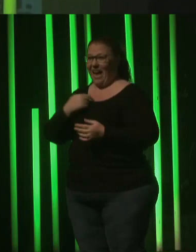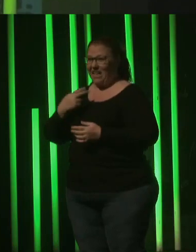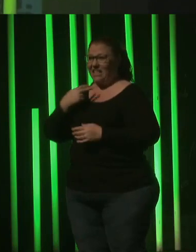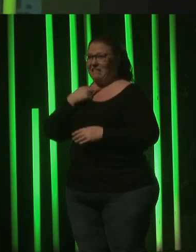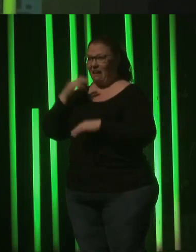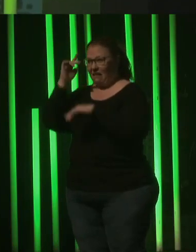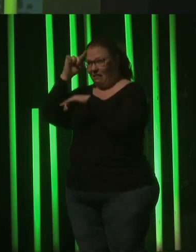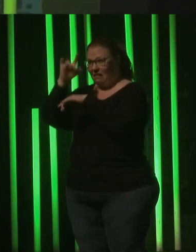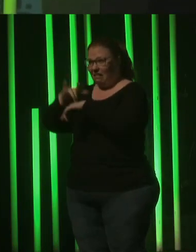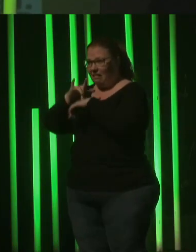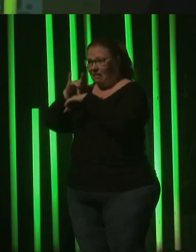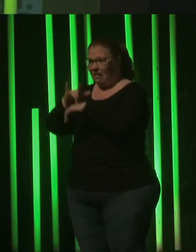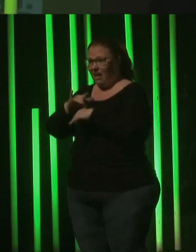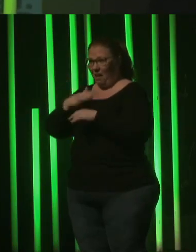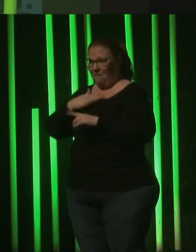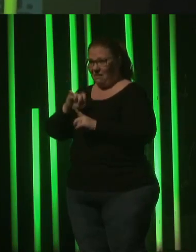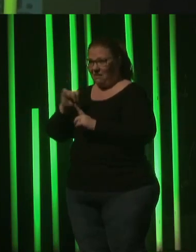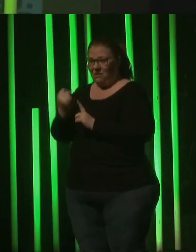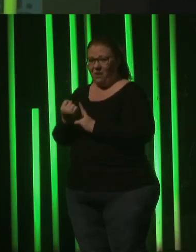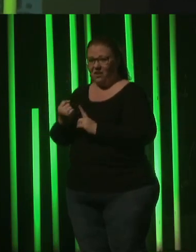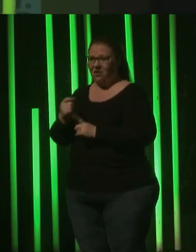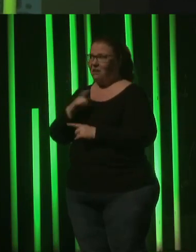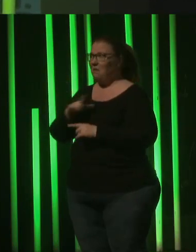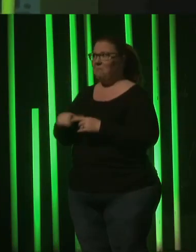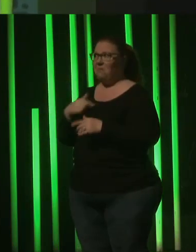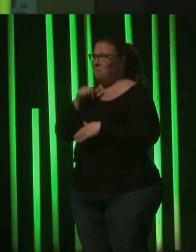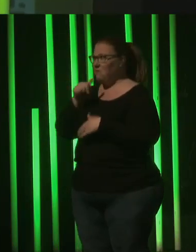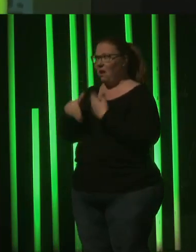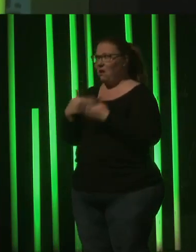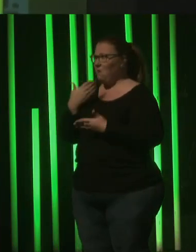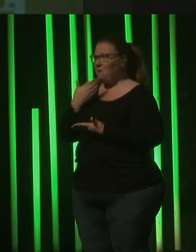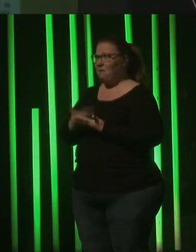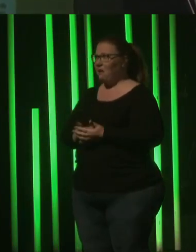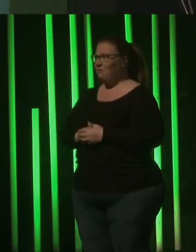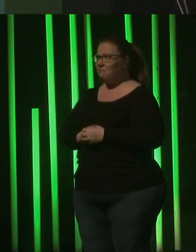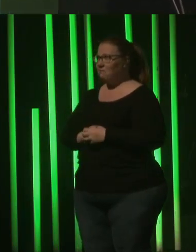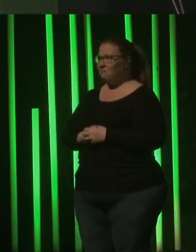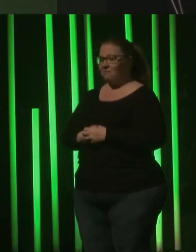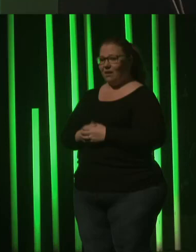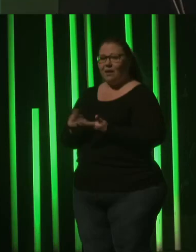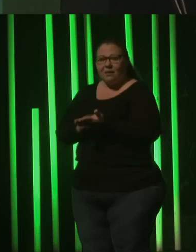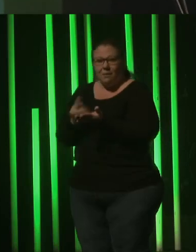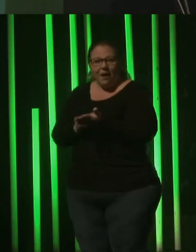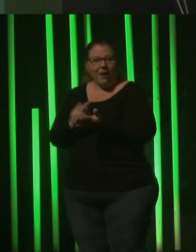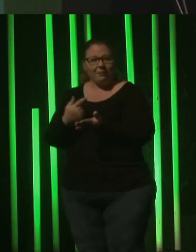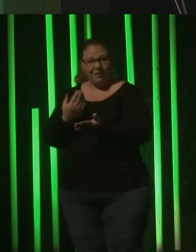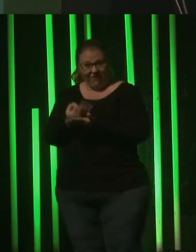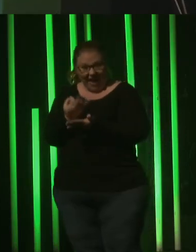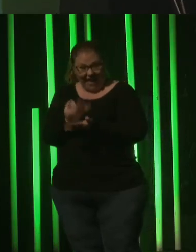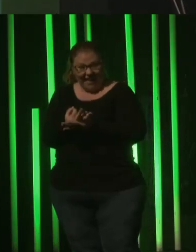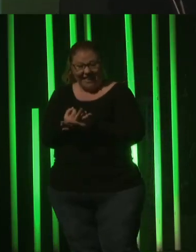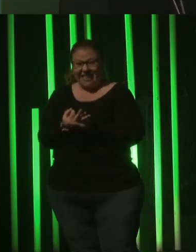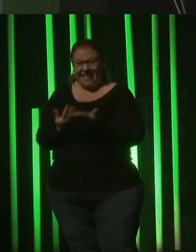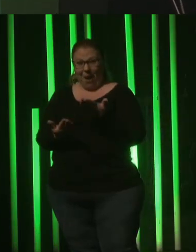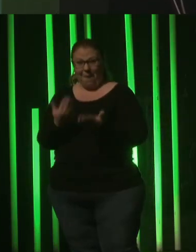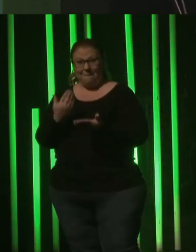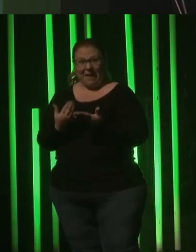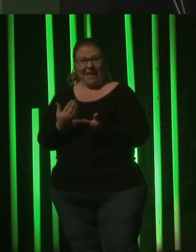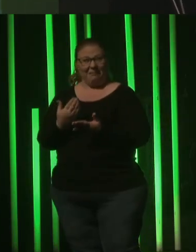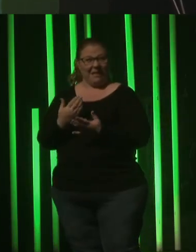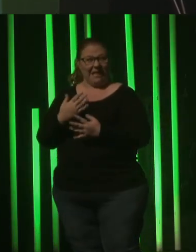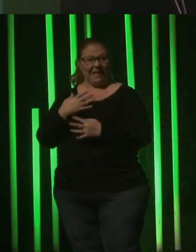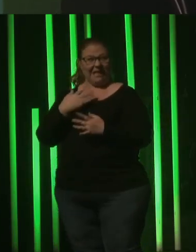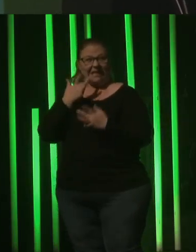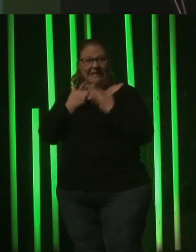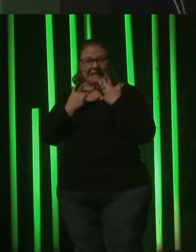condition. I can say, Lord, this is not going well. Or sometimes, you know, finances might get tight and you're looking